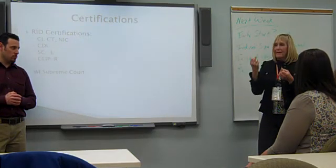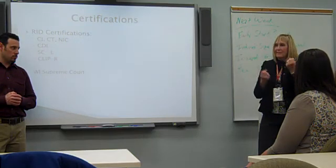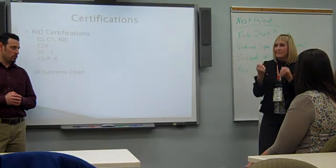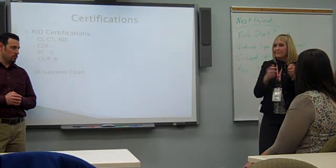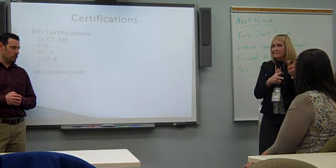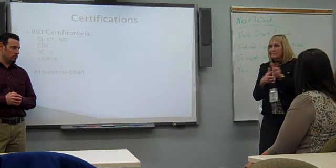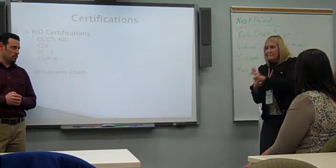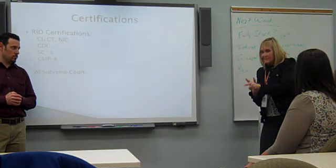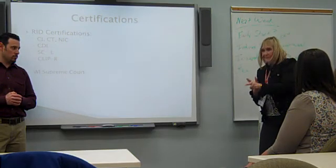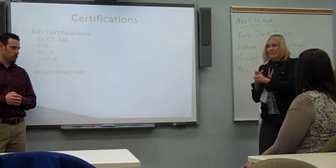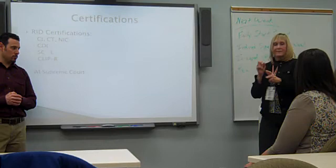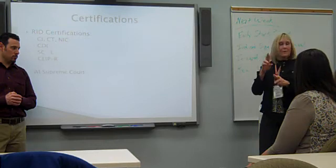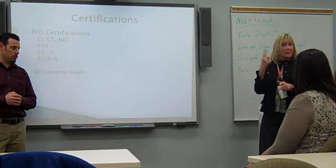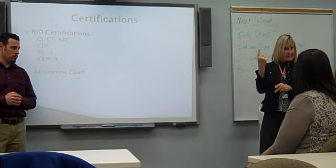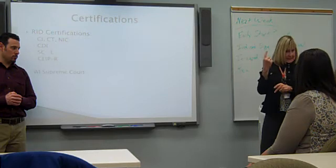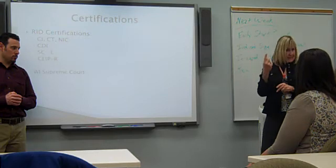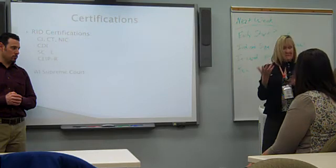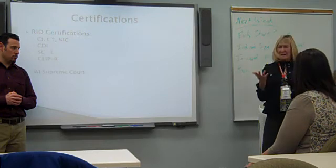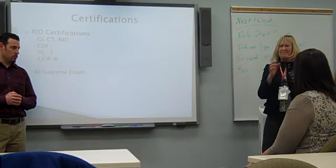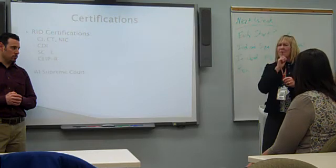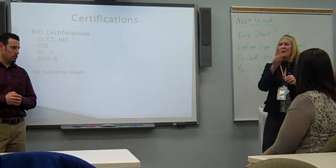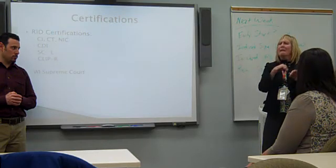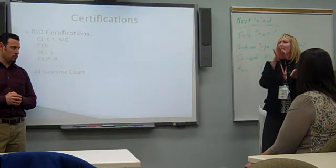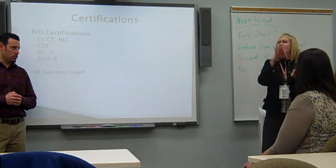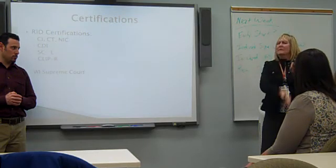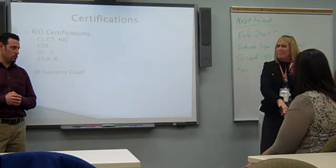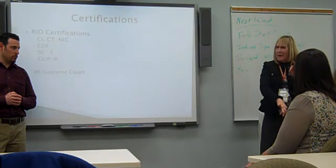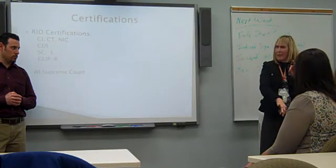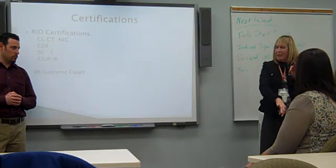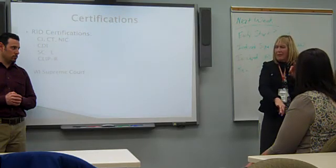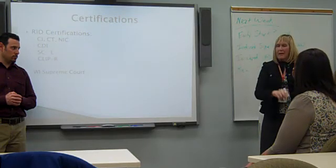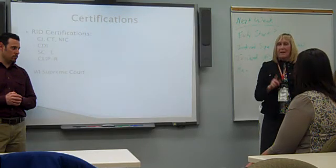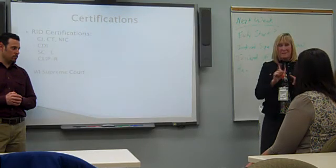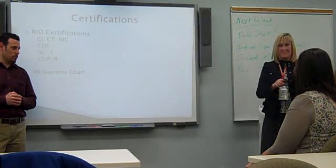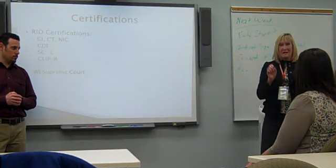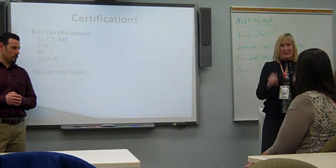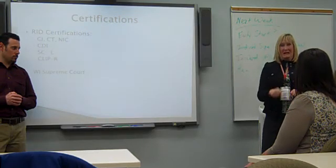do you have any contact with police, have they pulled you over?